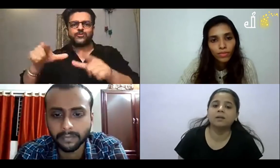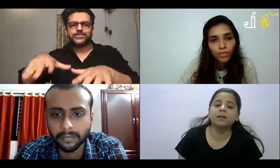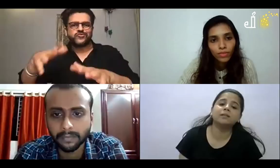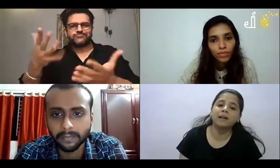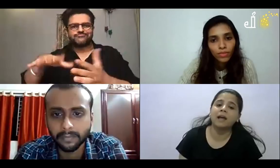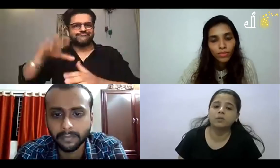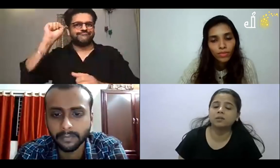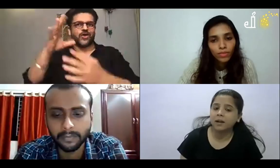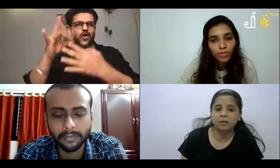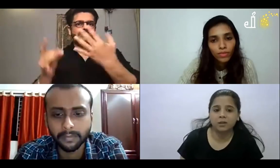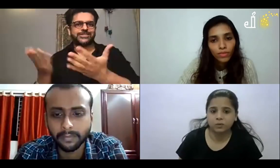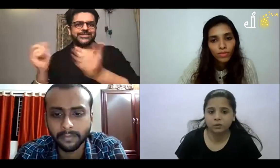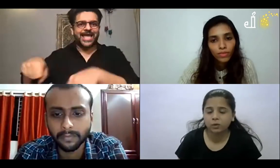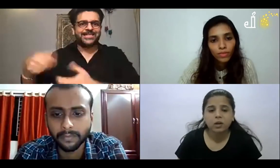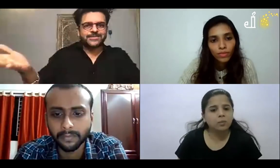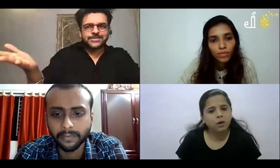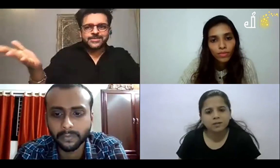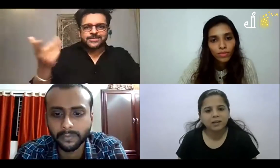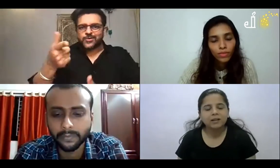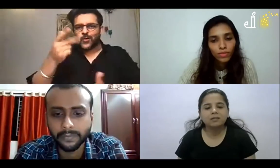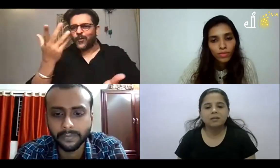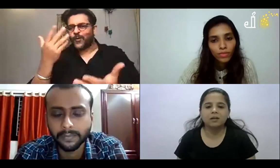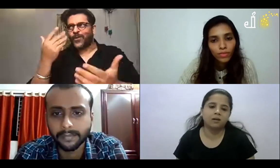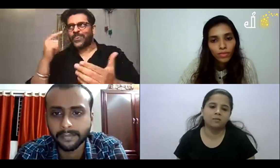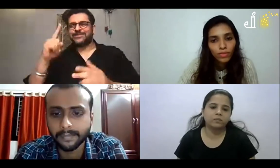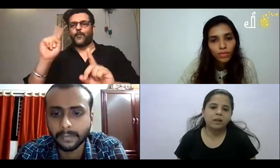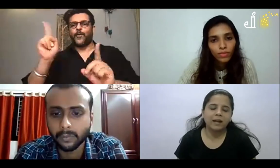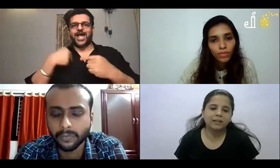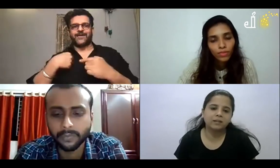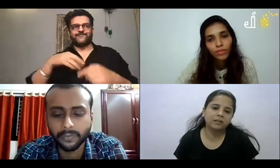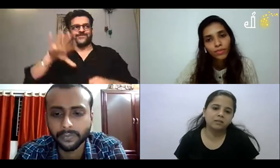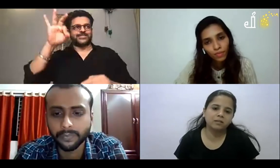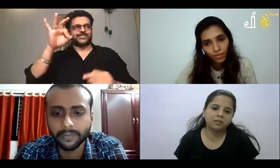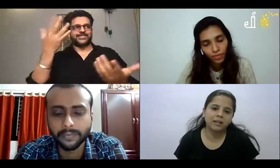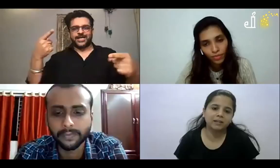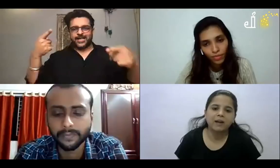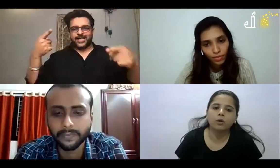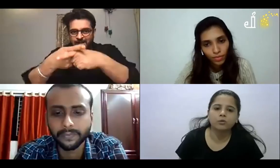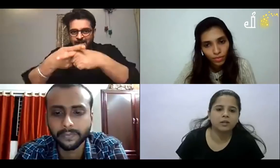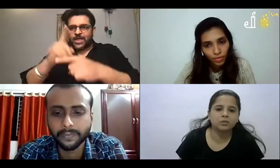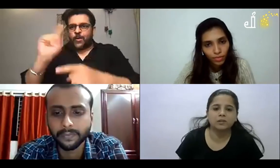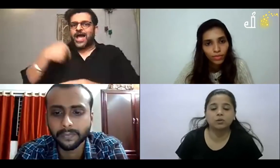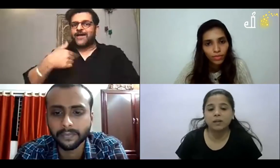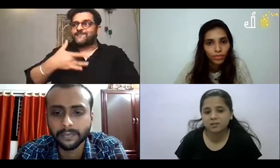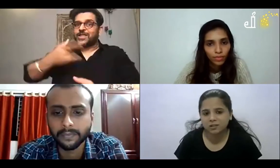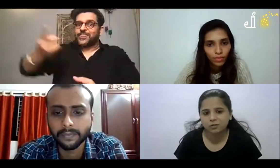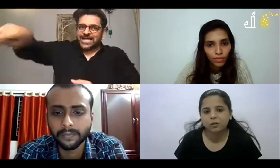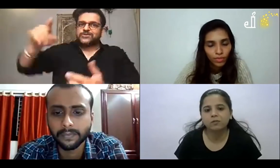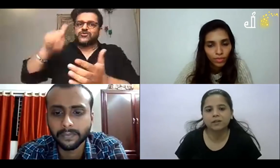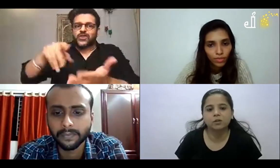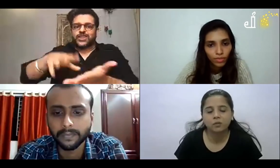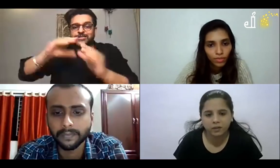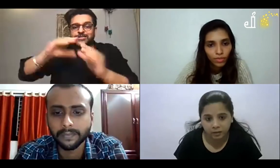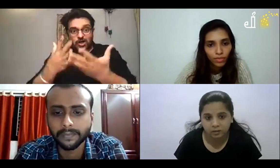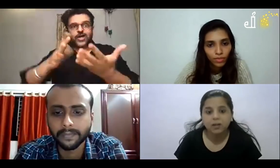by learning sign language at that time as well, because they can I think get that option as well. So it's just